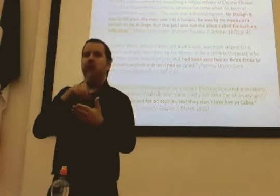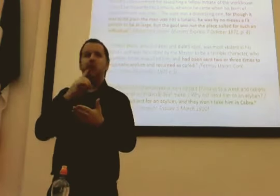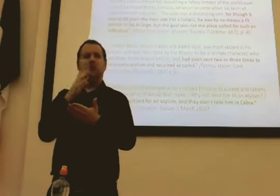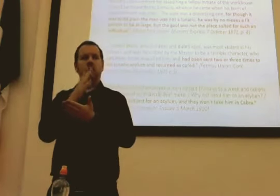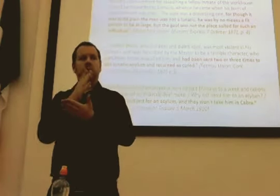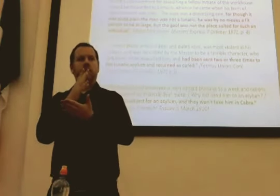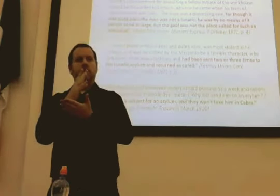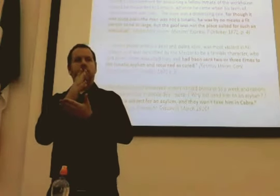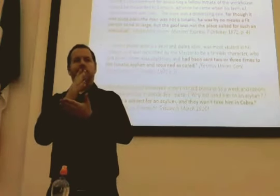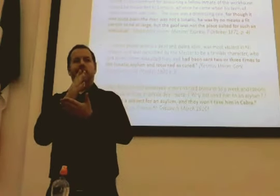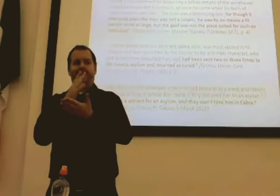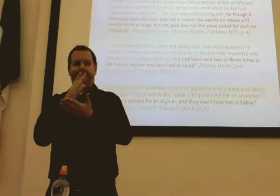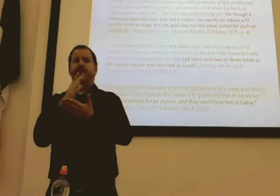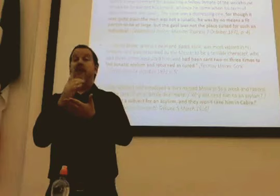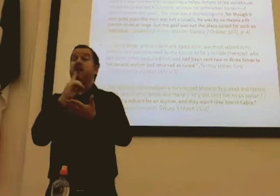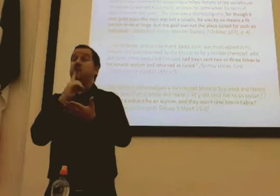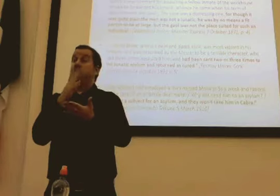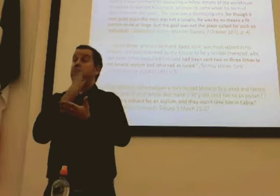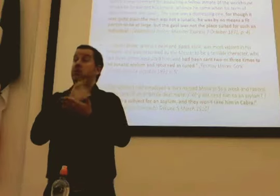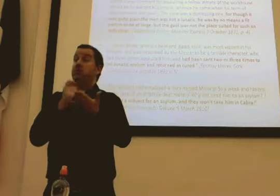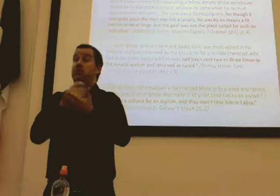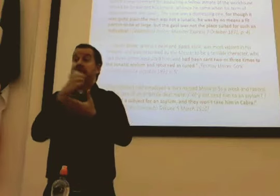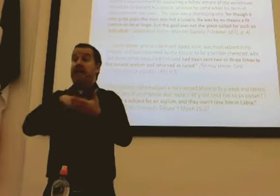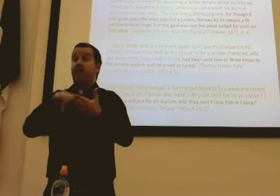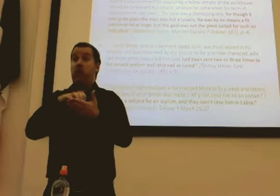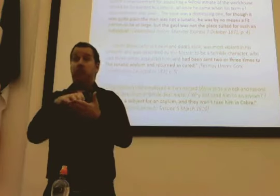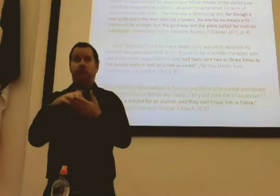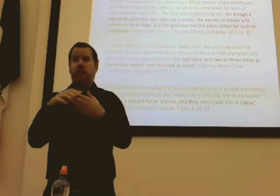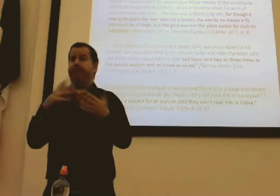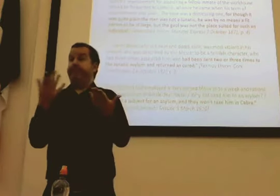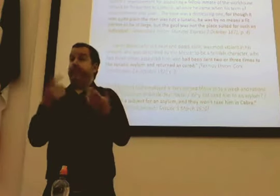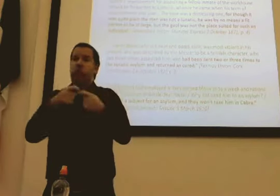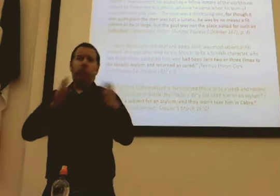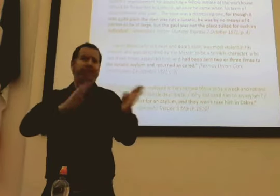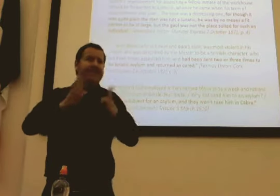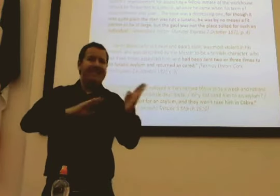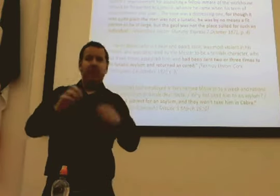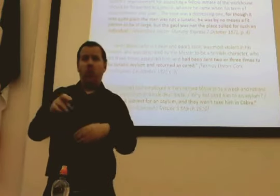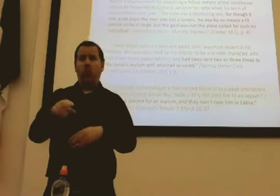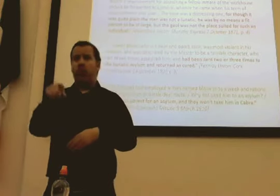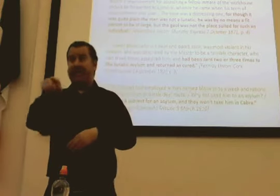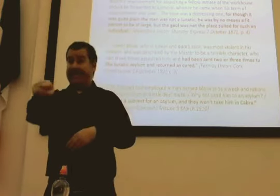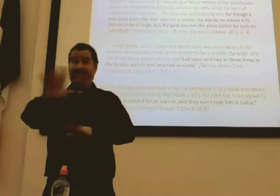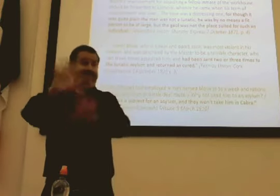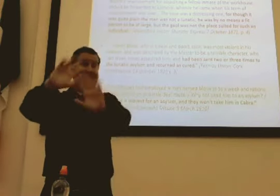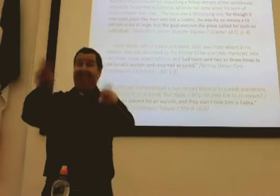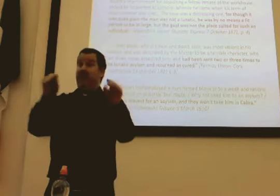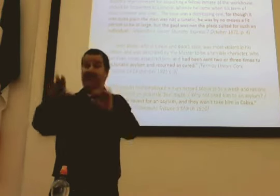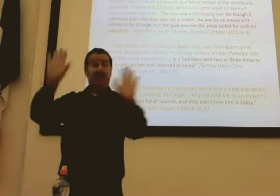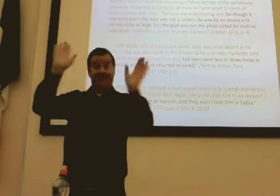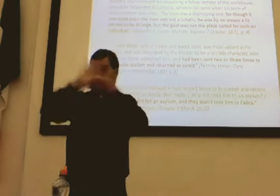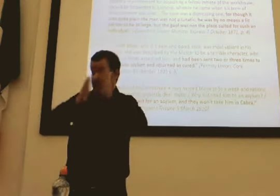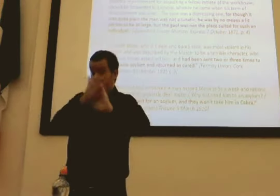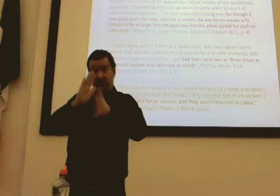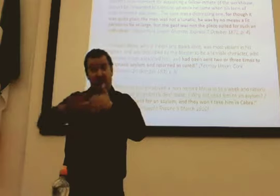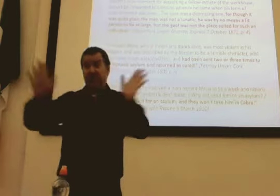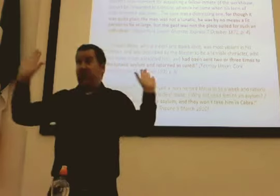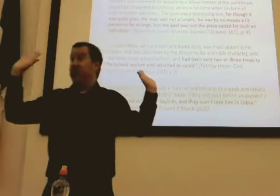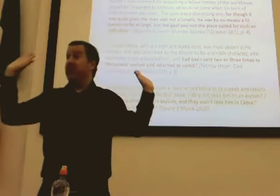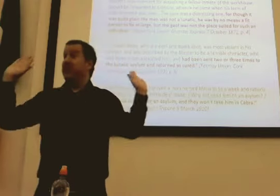they wanted to send him to the deaf school in Cabra, but he was refused admission. But then, I don't know whether it was too busy or that they had